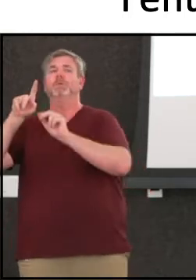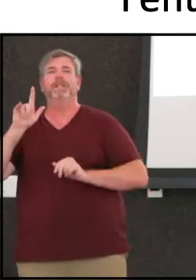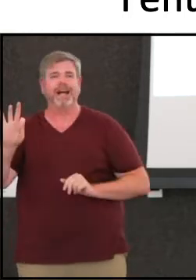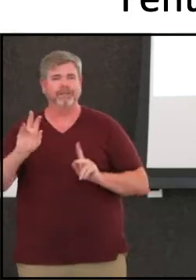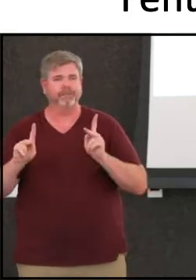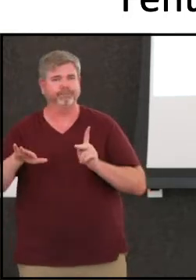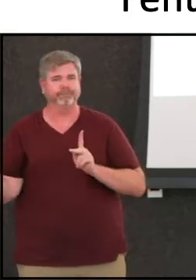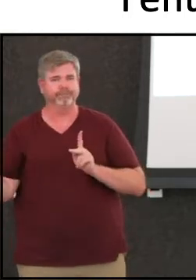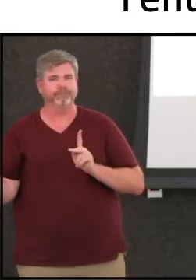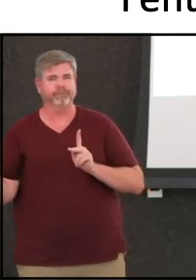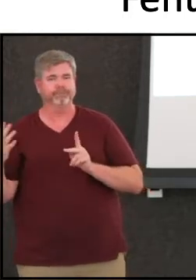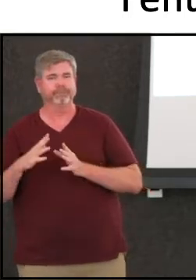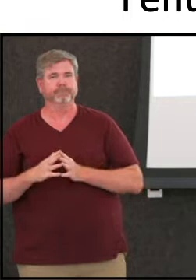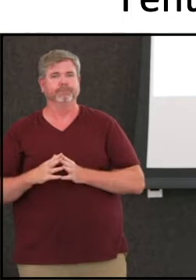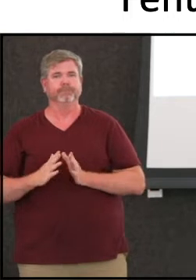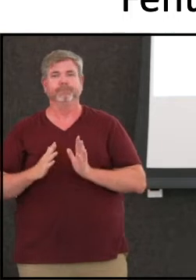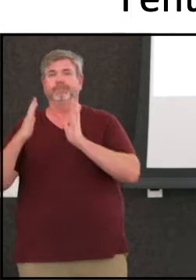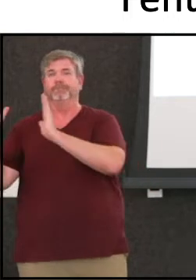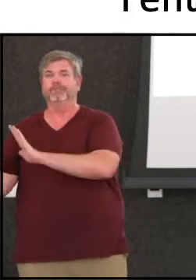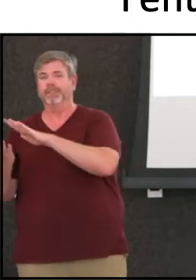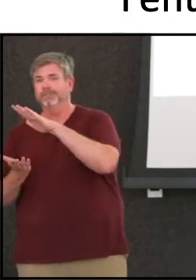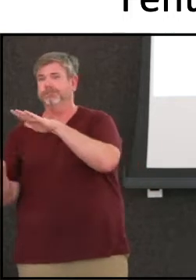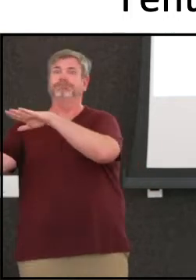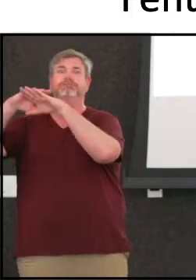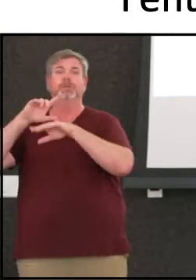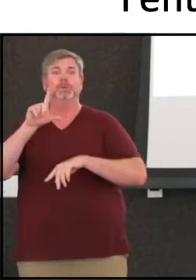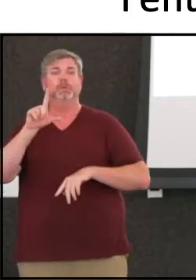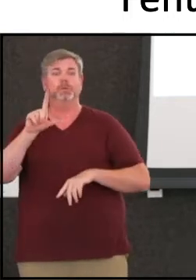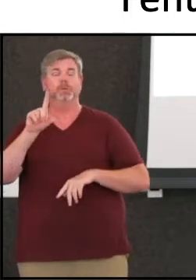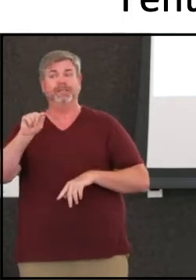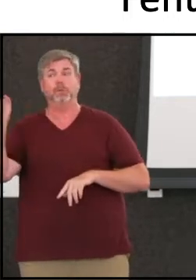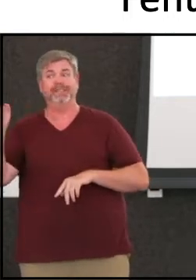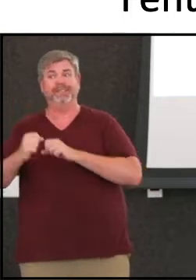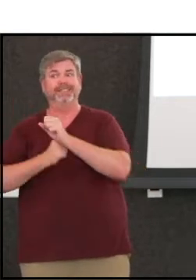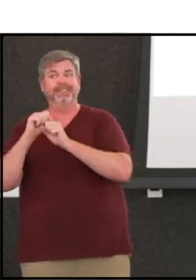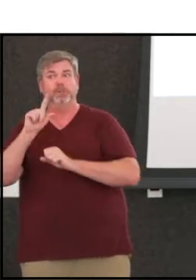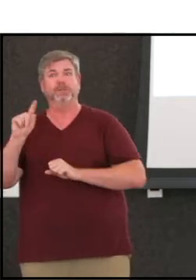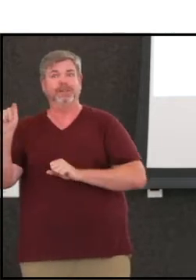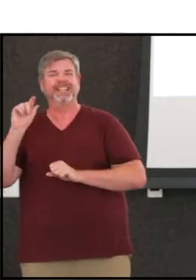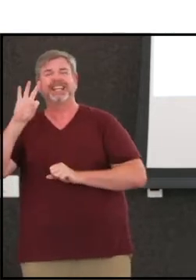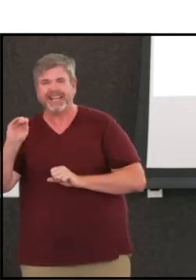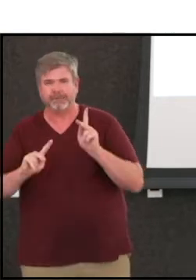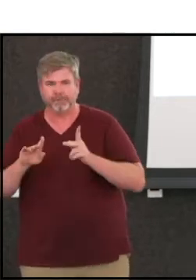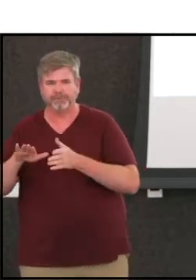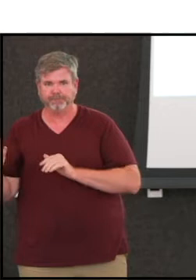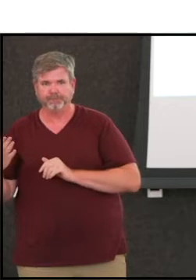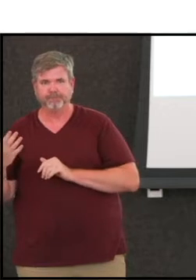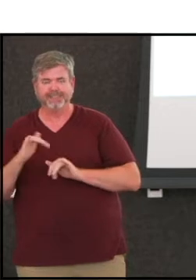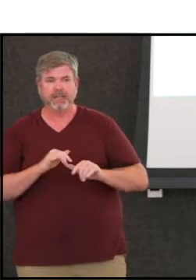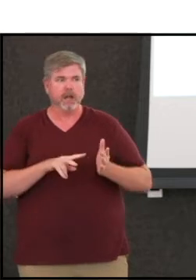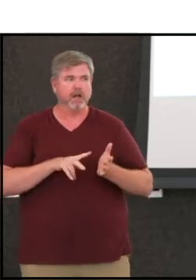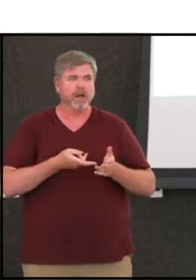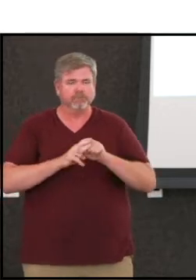2021 to 90, and then 21, 135. So it's keep going up. Next. This is the chart